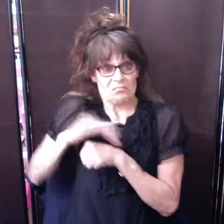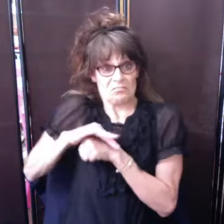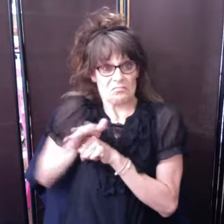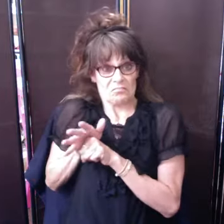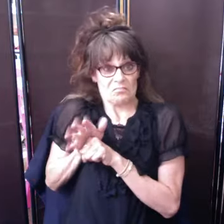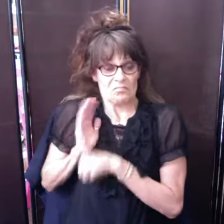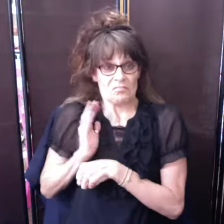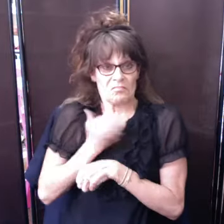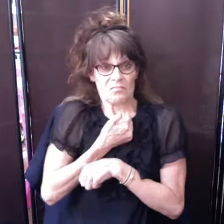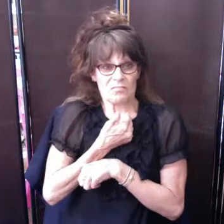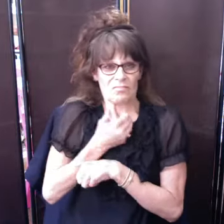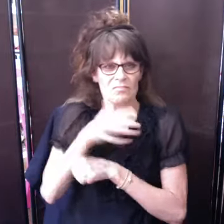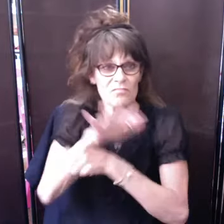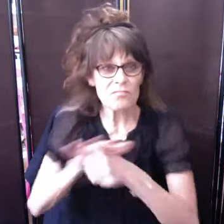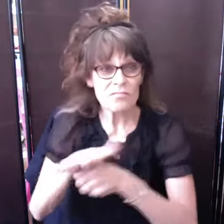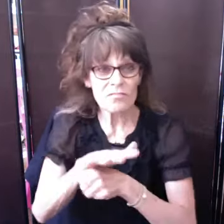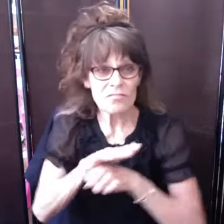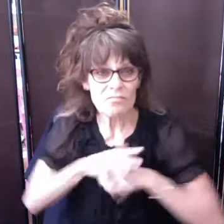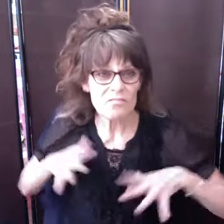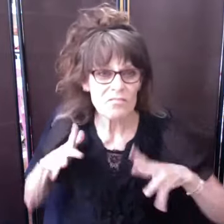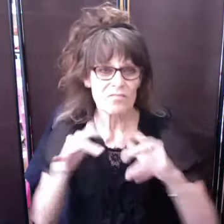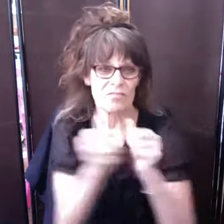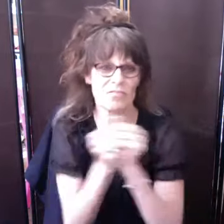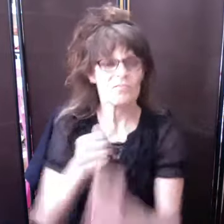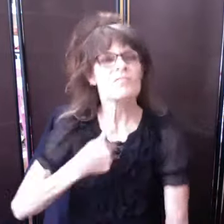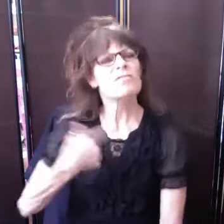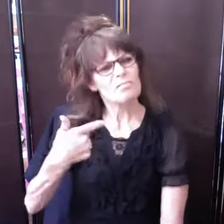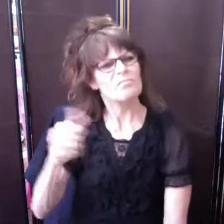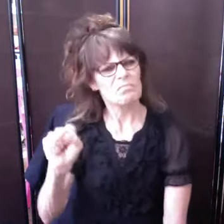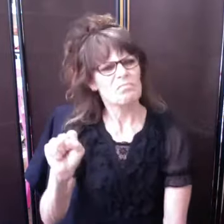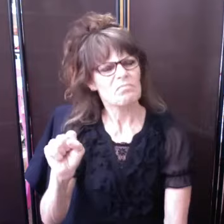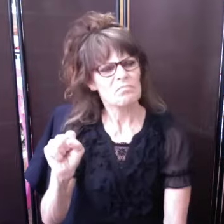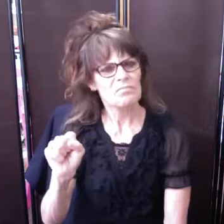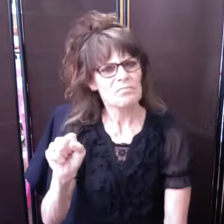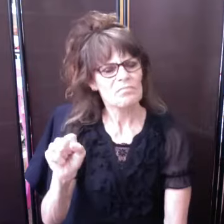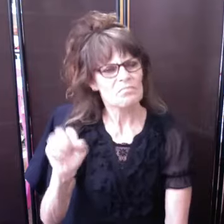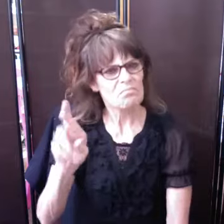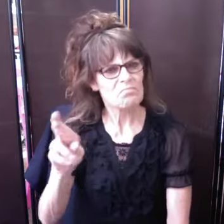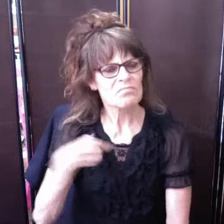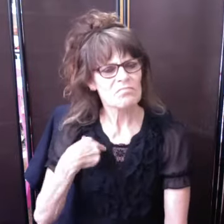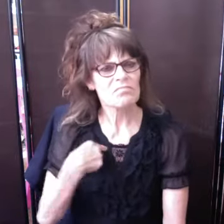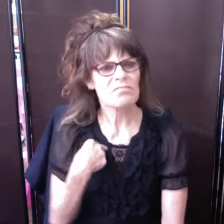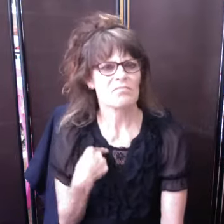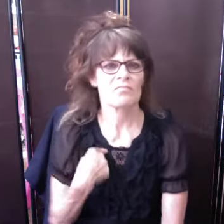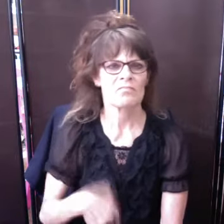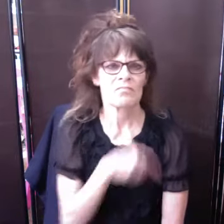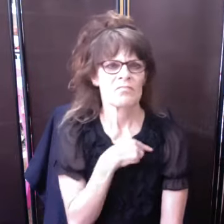and anytime it's general service, and I'm a general service guy, and I get it, we're always pole vaulting over mouse turds in general service, but I want to tell you,